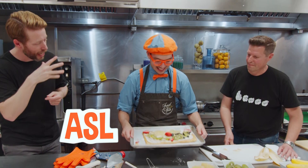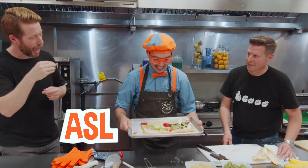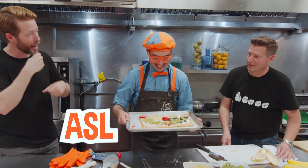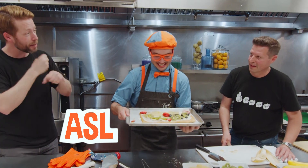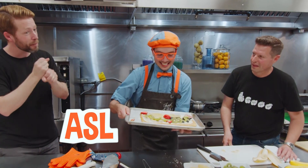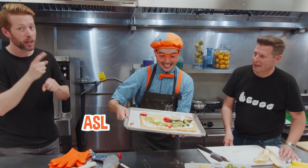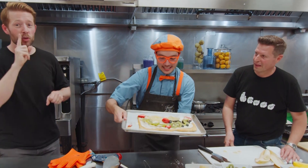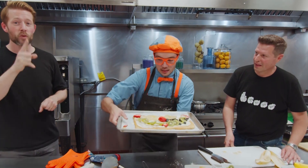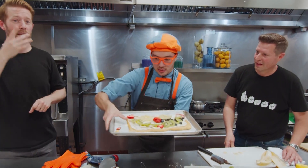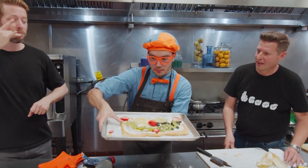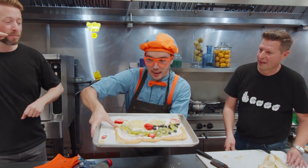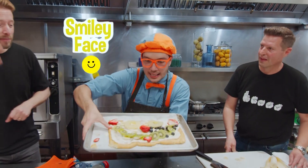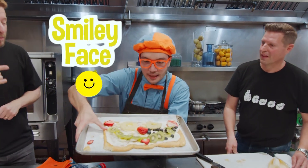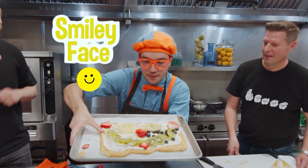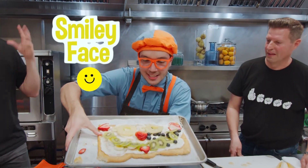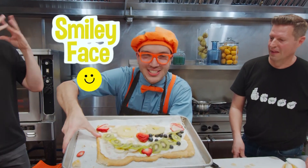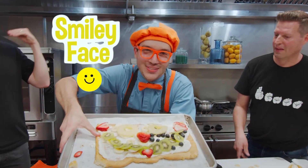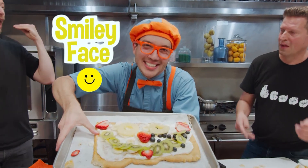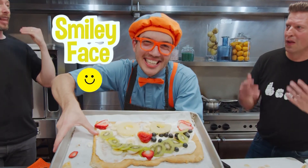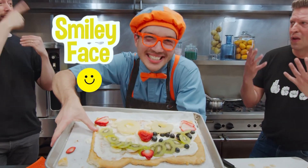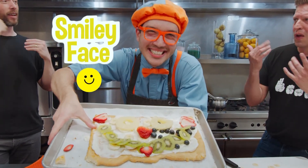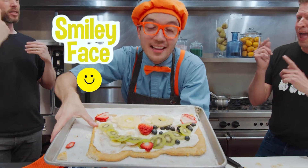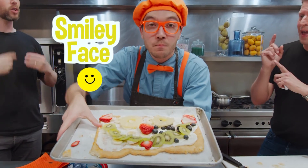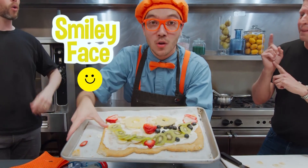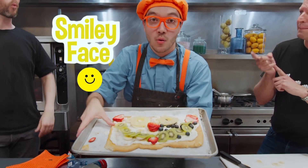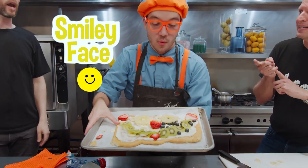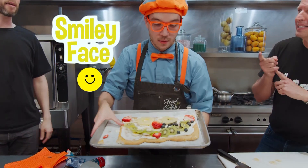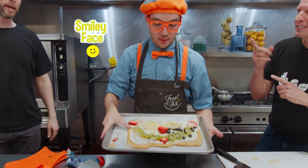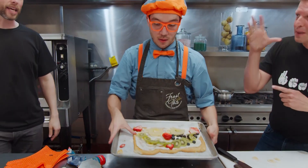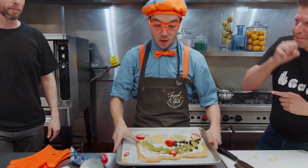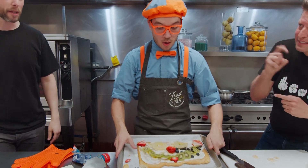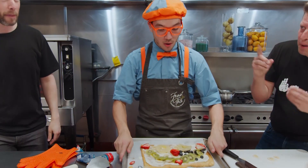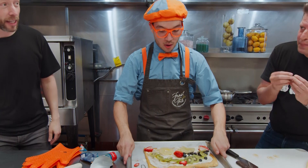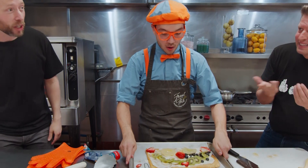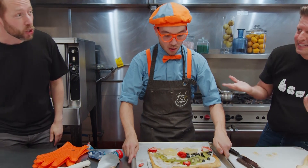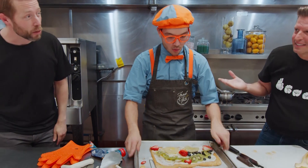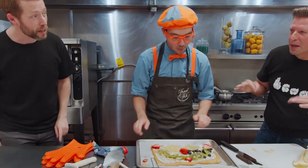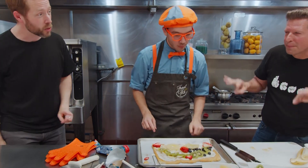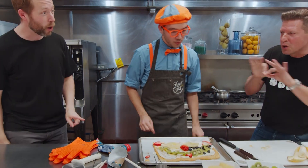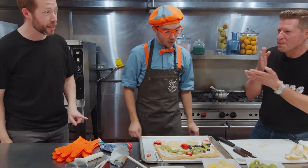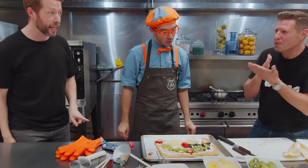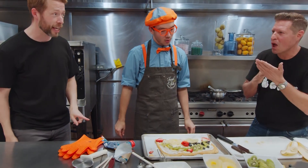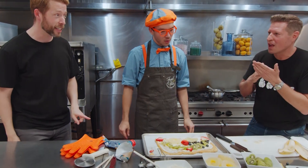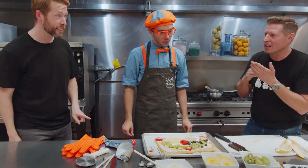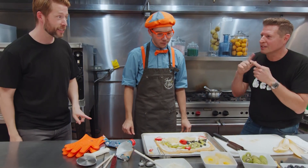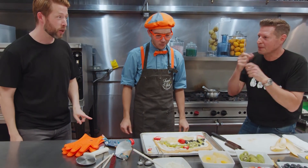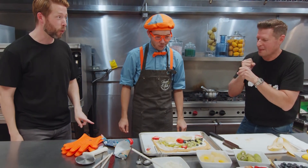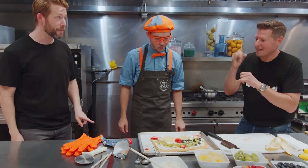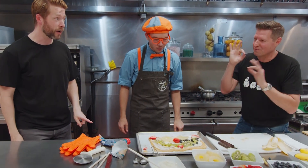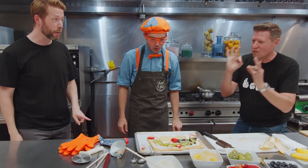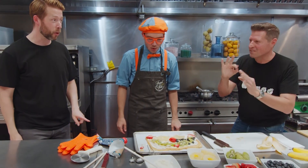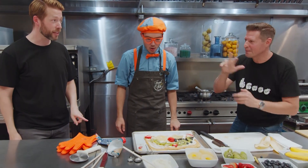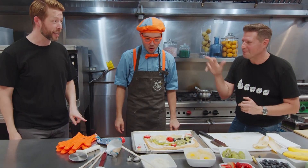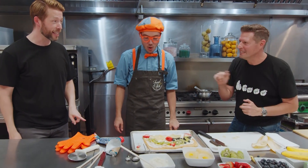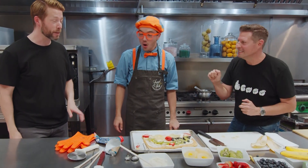a really delicious smiley face treat. Wait a minute, Lippy. You missed one thing. Hmm.